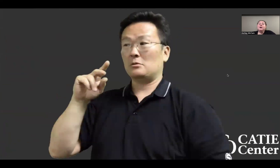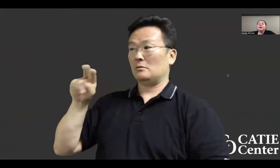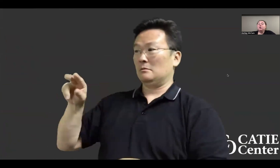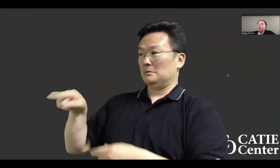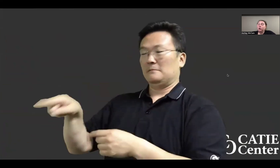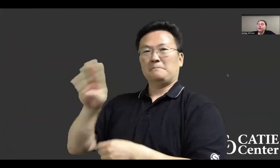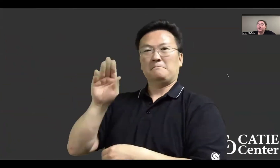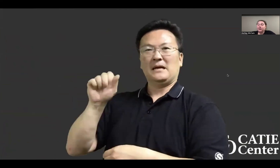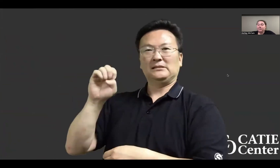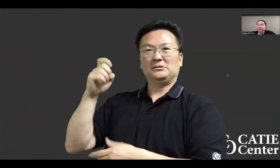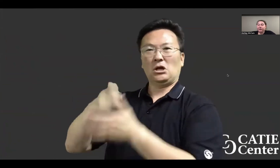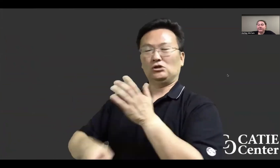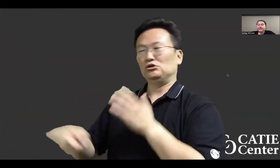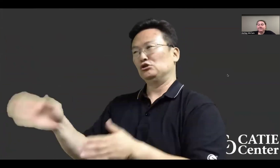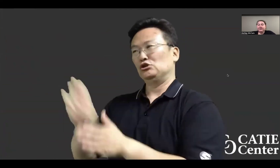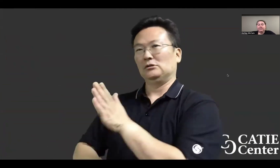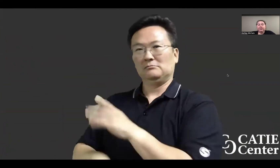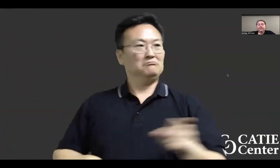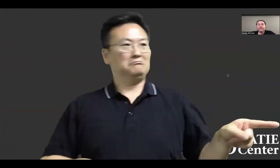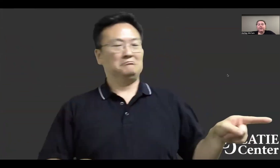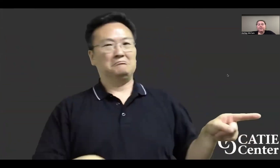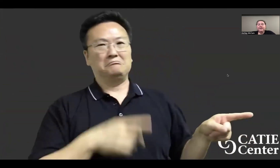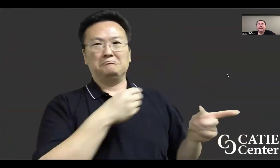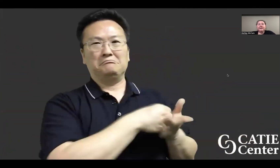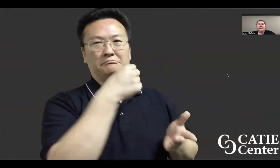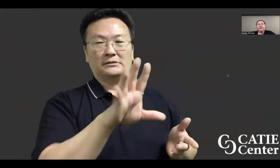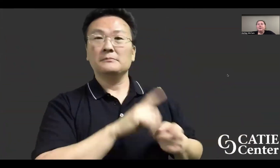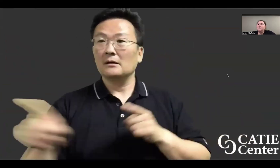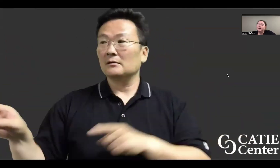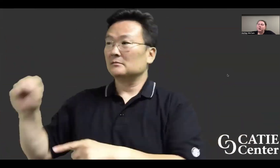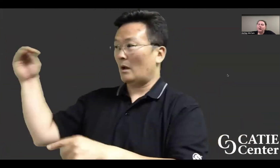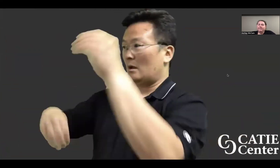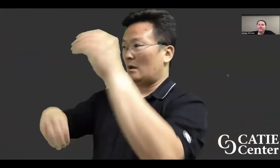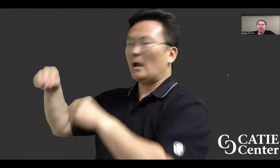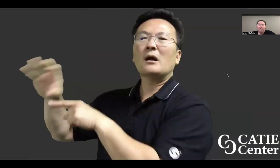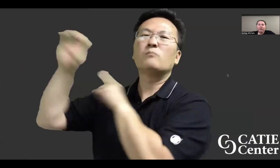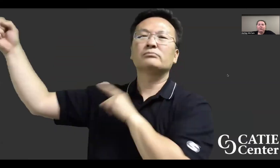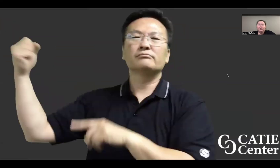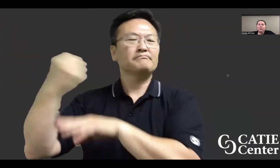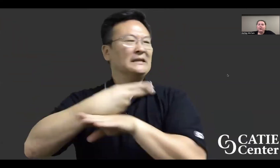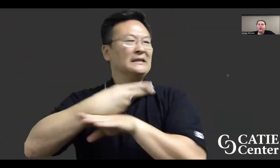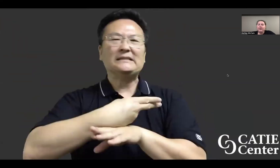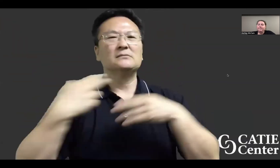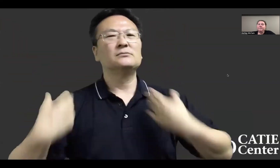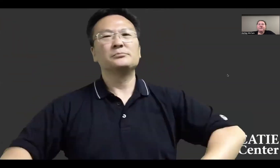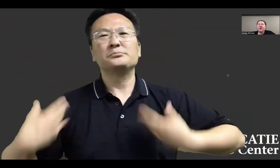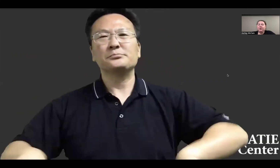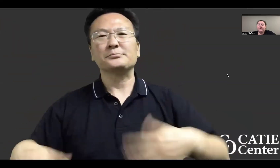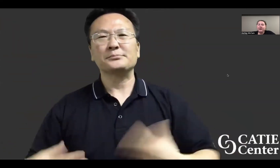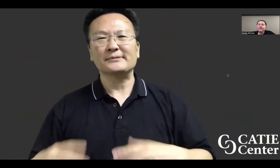And you could purchase different upgrades for your PC, like a better graphics card or other things